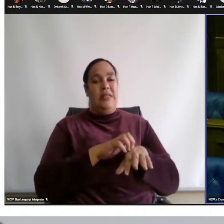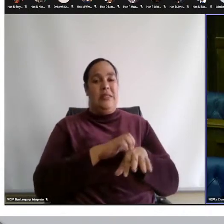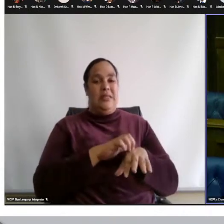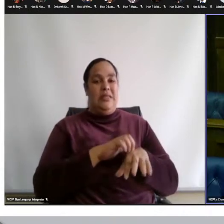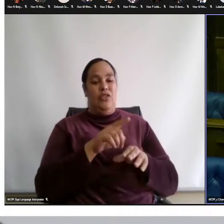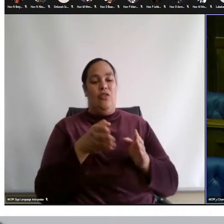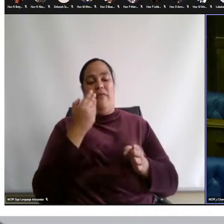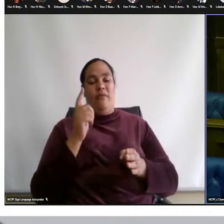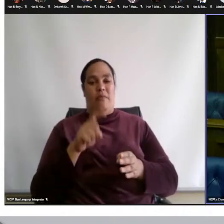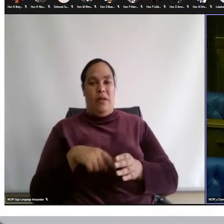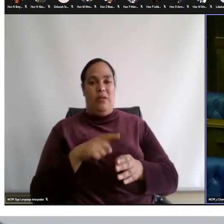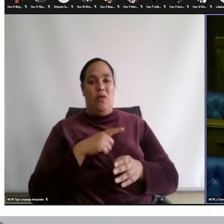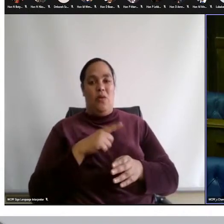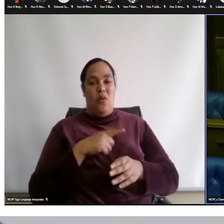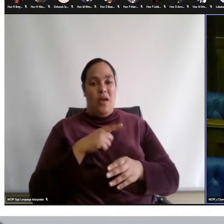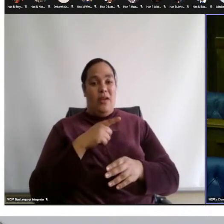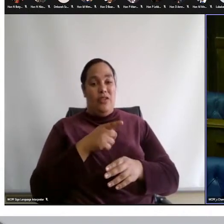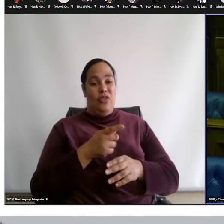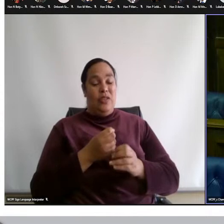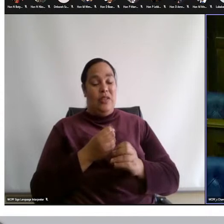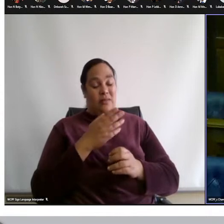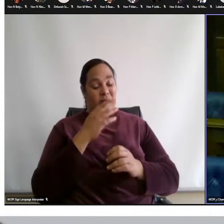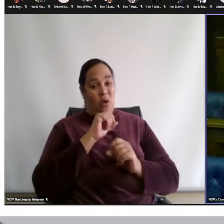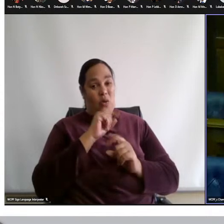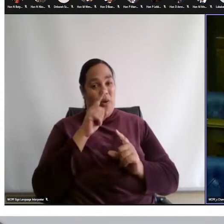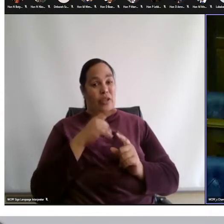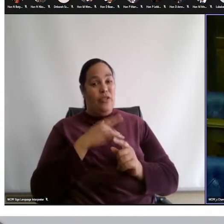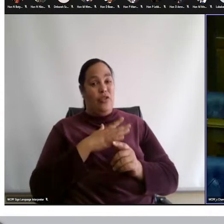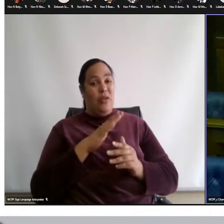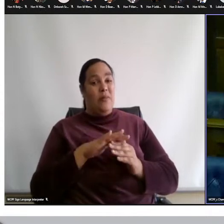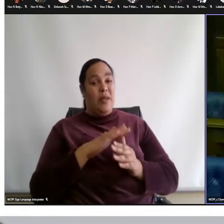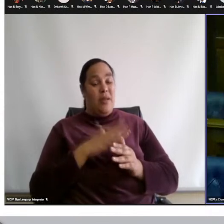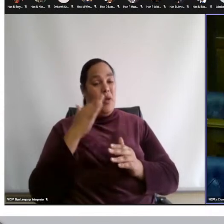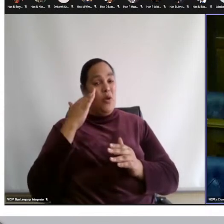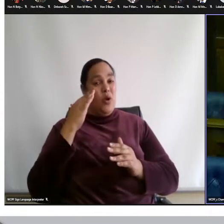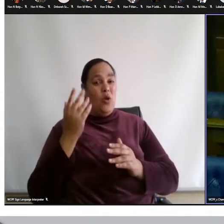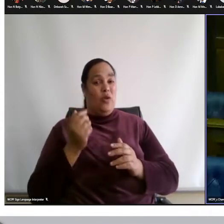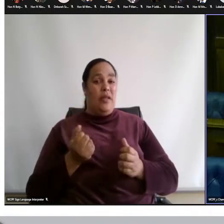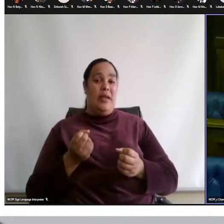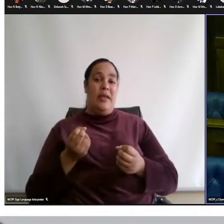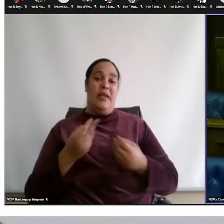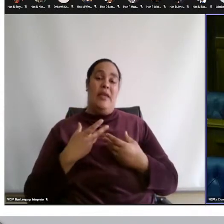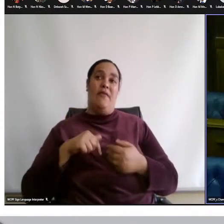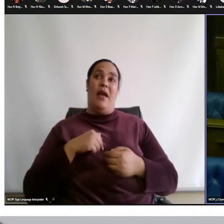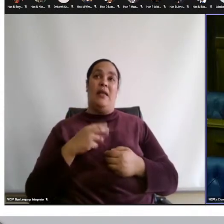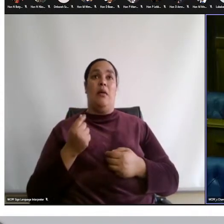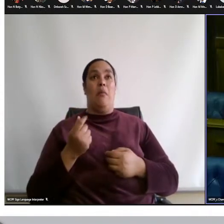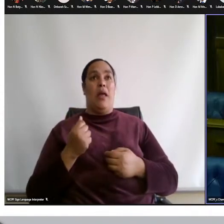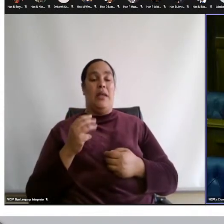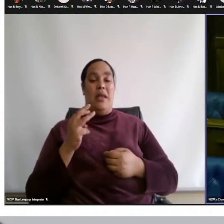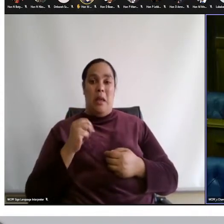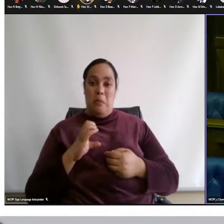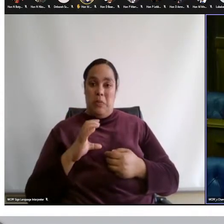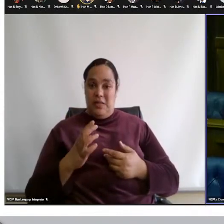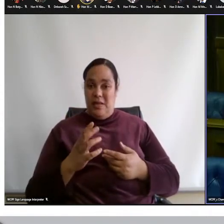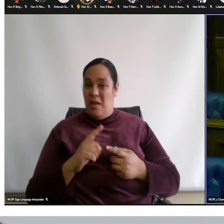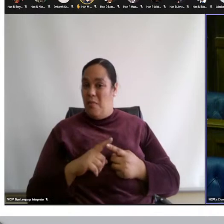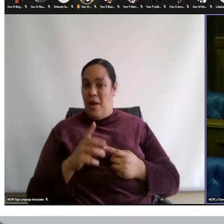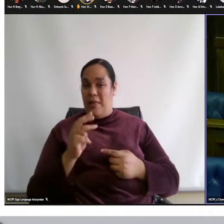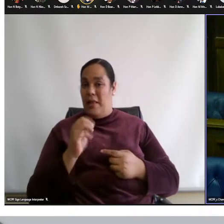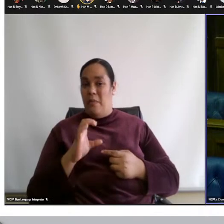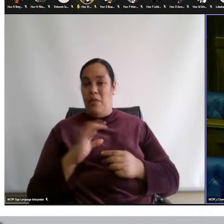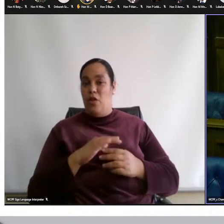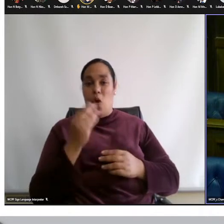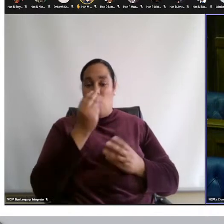removed. Is she aware that she's become known as the give us money MEC, but MEC who doesn't look